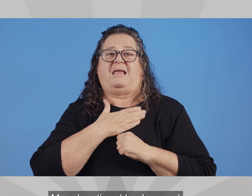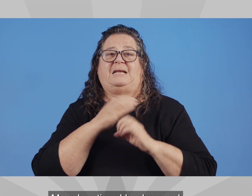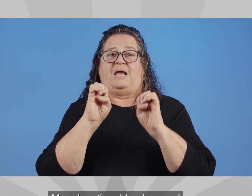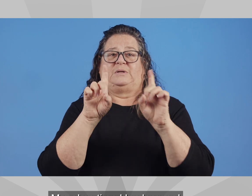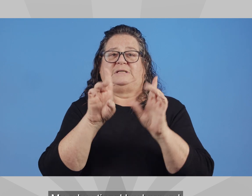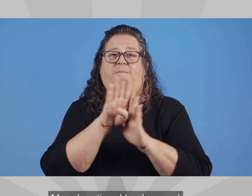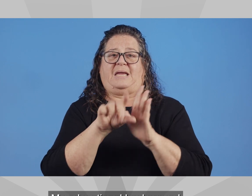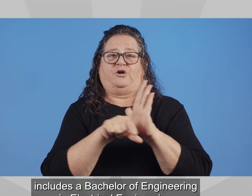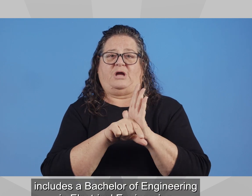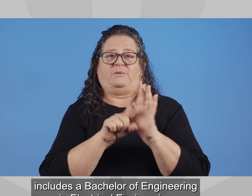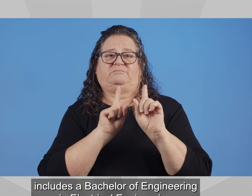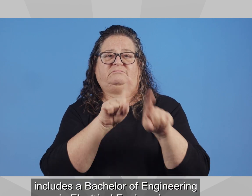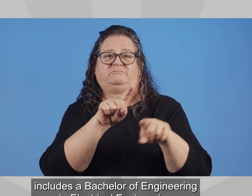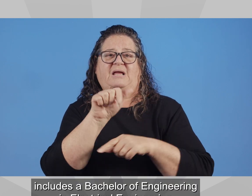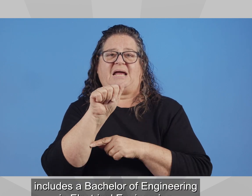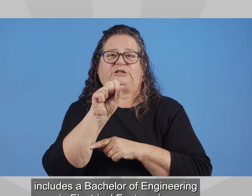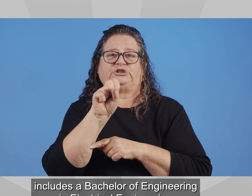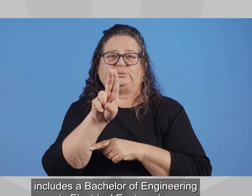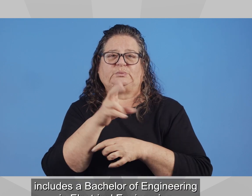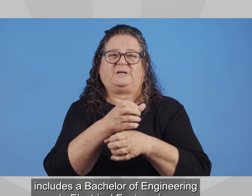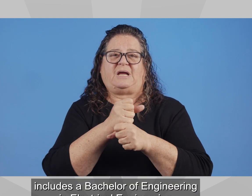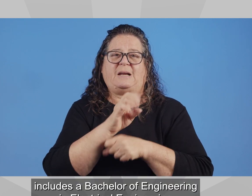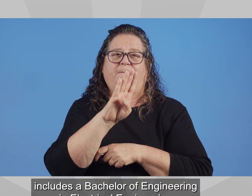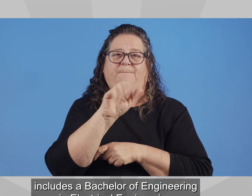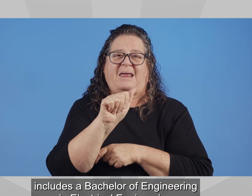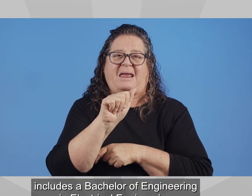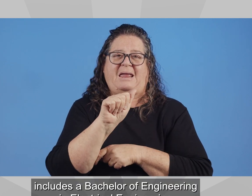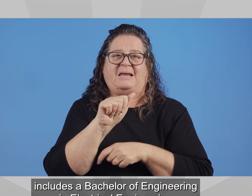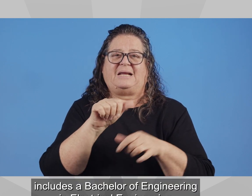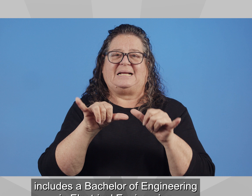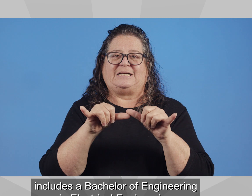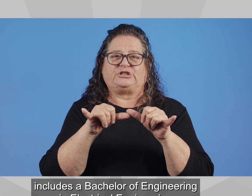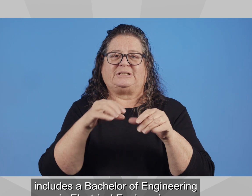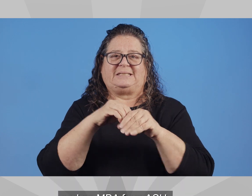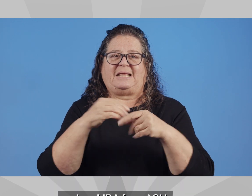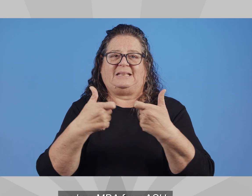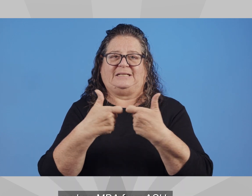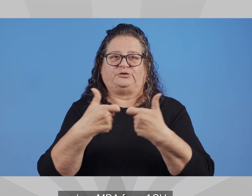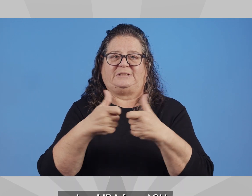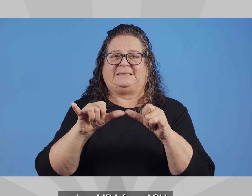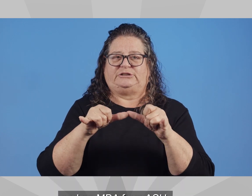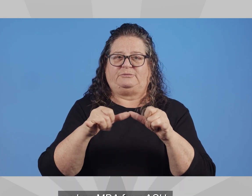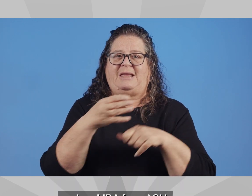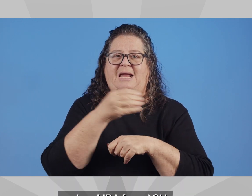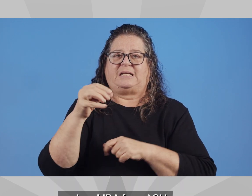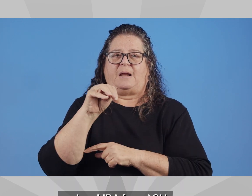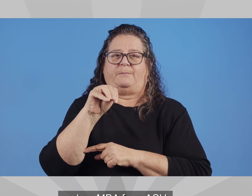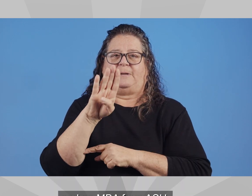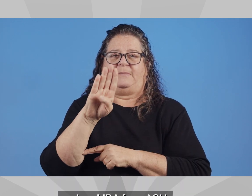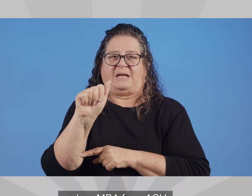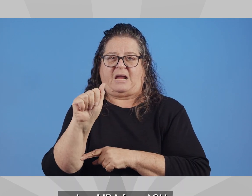My educational background includes a Bachelor of Engineering in Electrical Engineering and an MBA